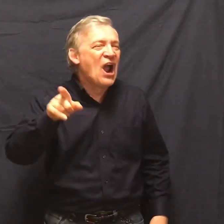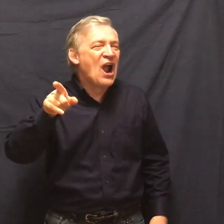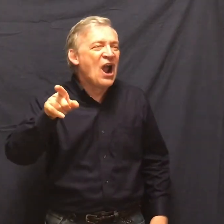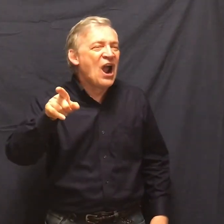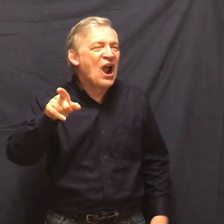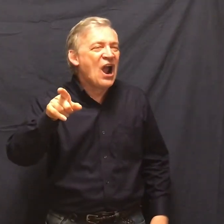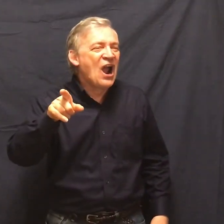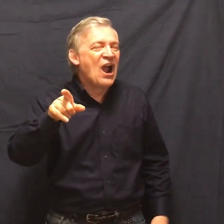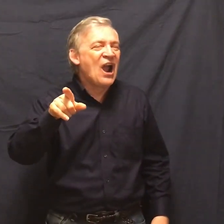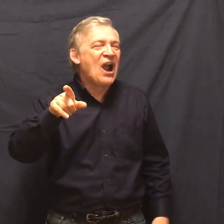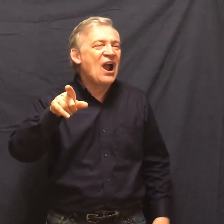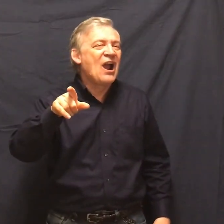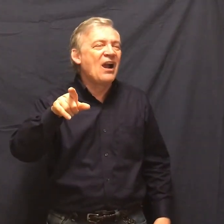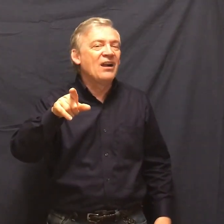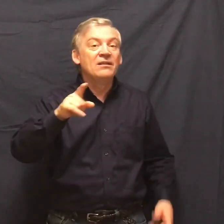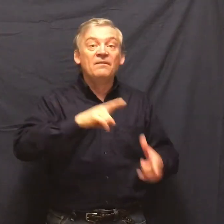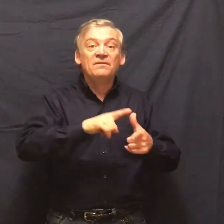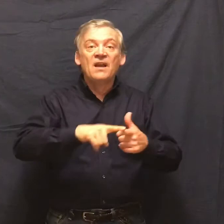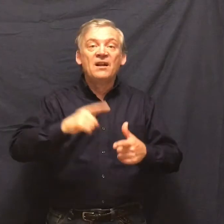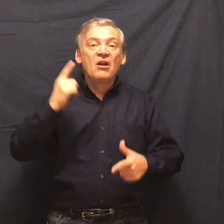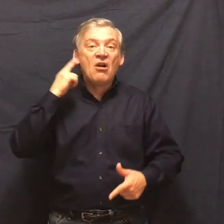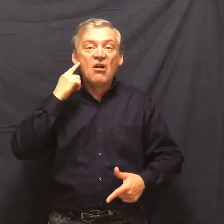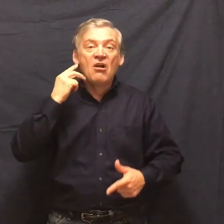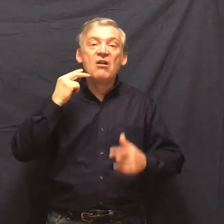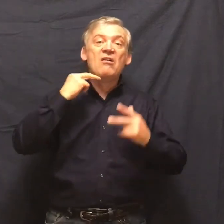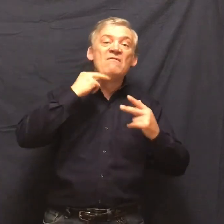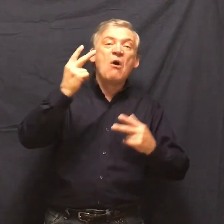Outside, there was a burst of voices as a group of men went by.